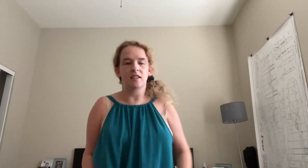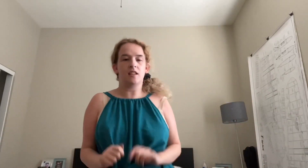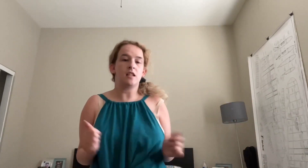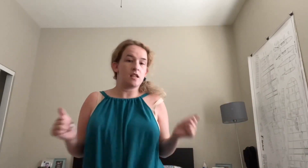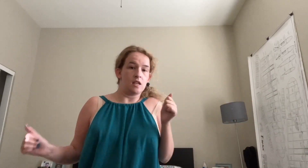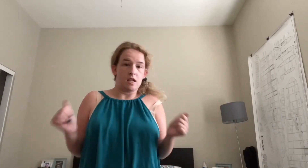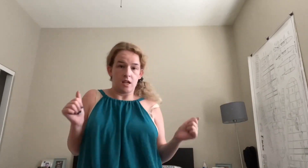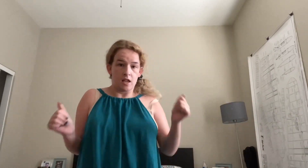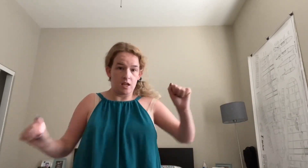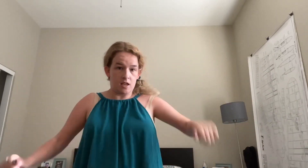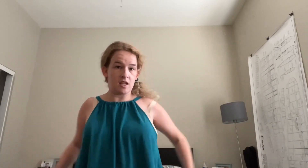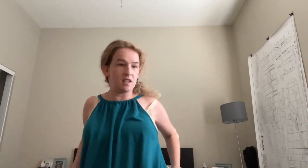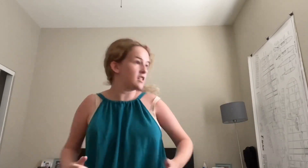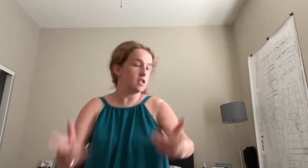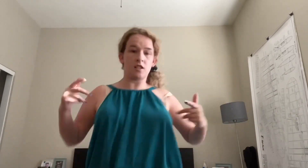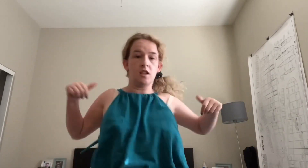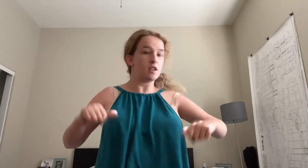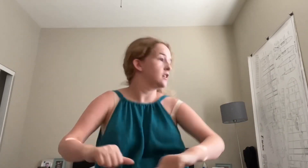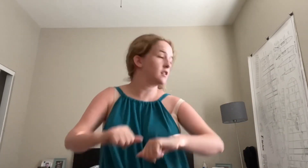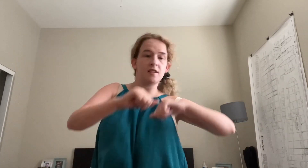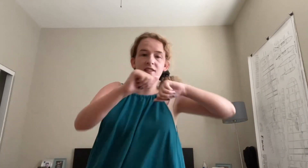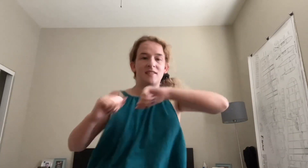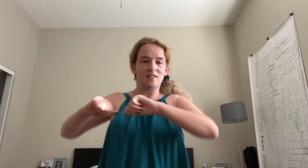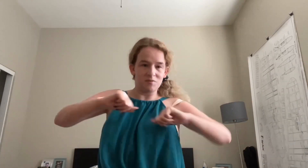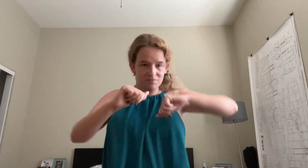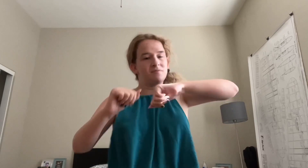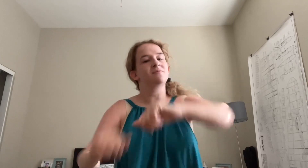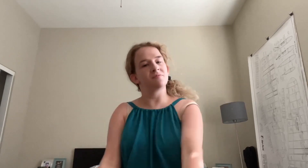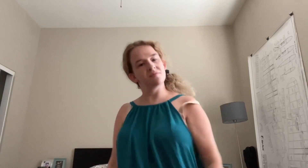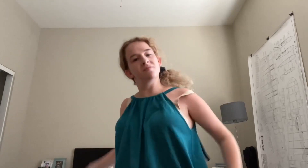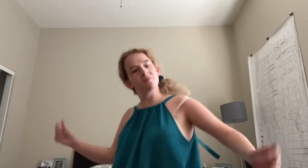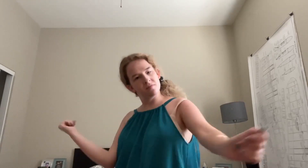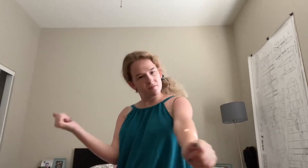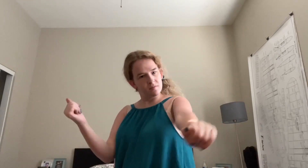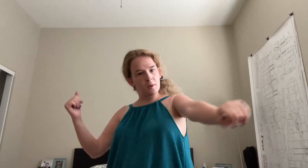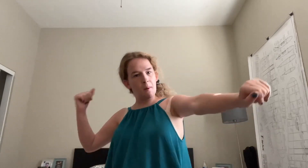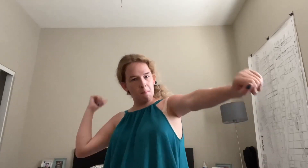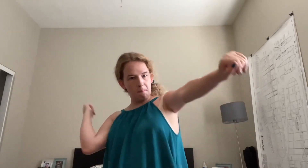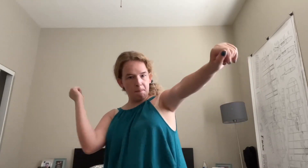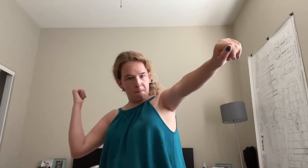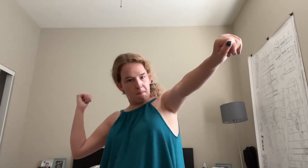No translation, yeah.